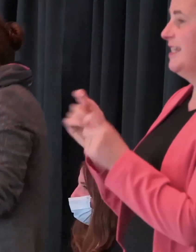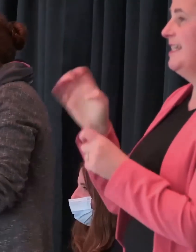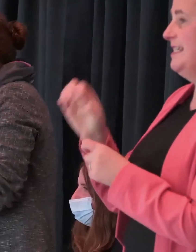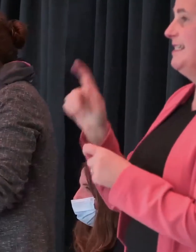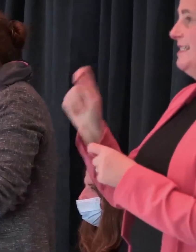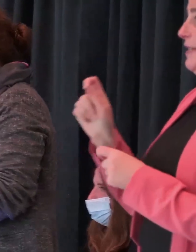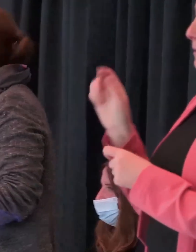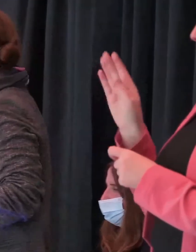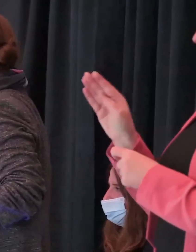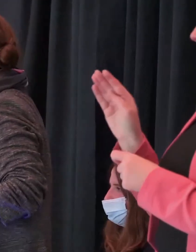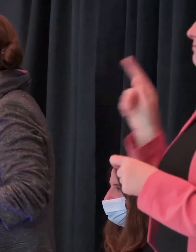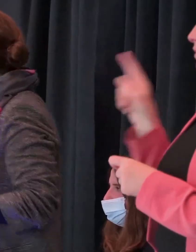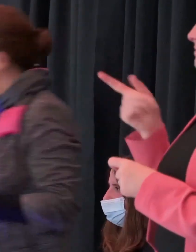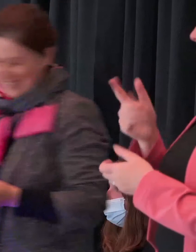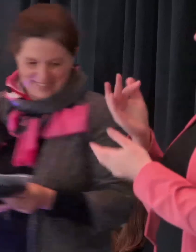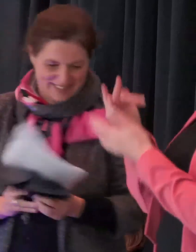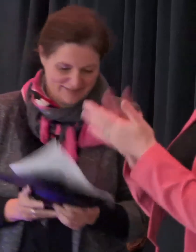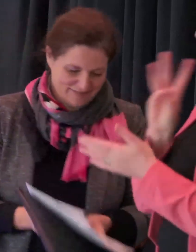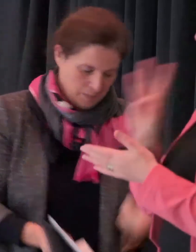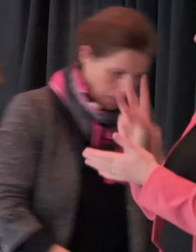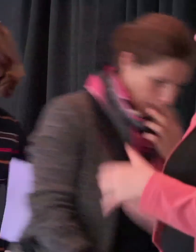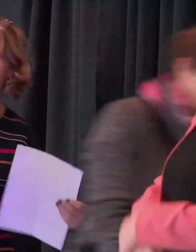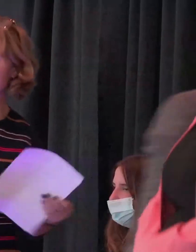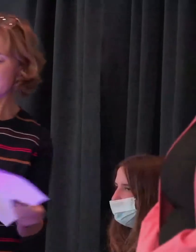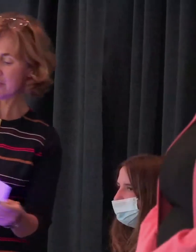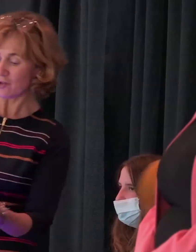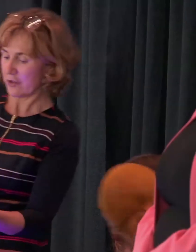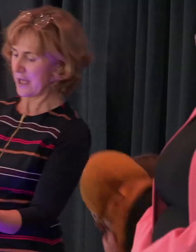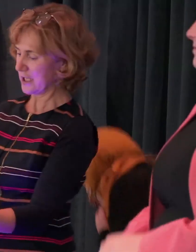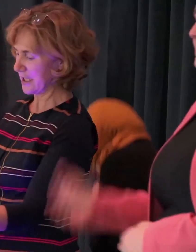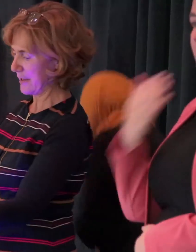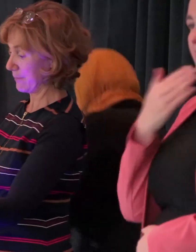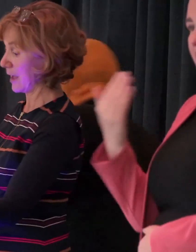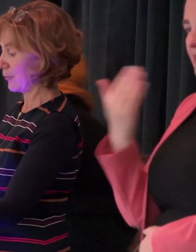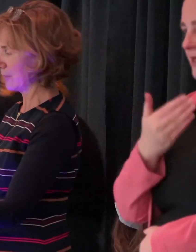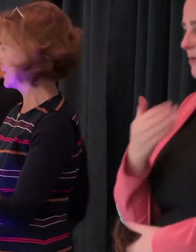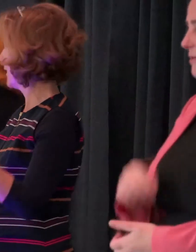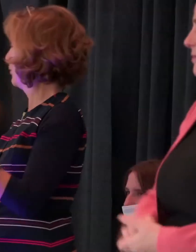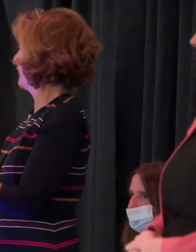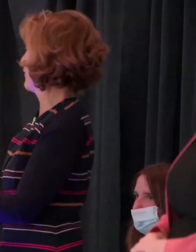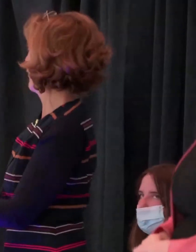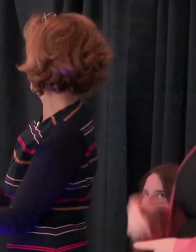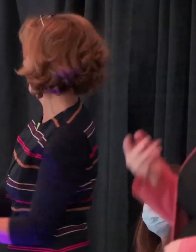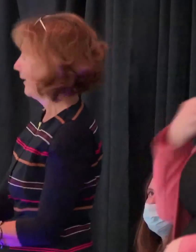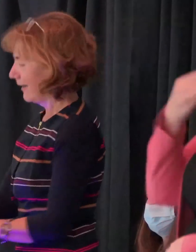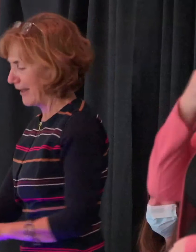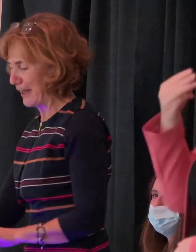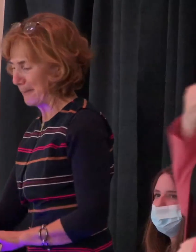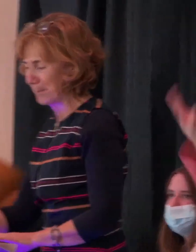Board, is going to say a few words. Anne. Thank you very much, and I promise I will be very